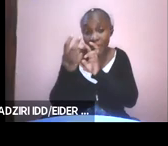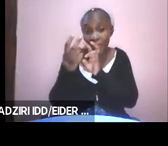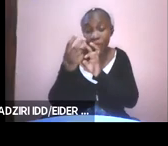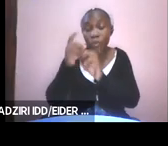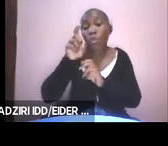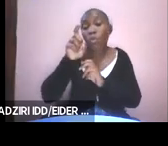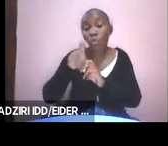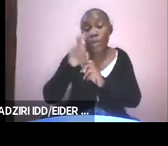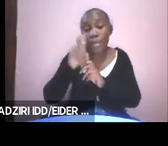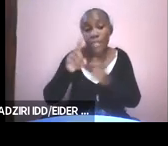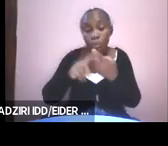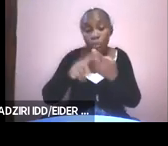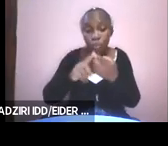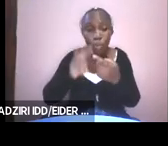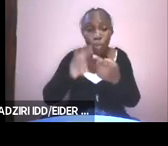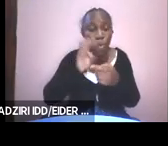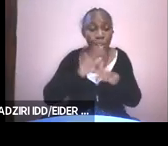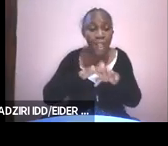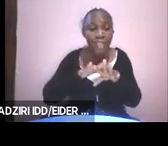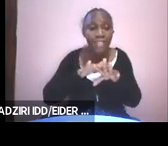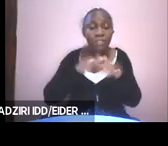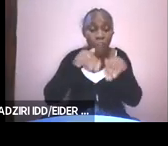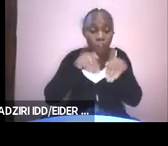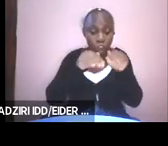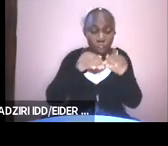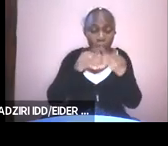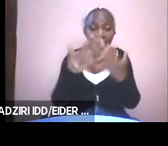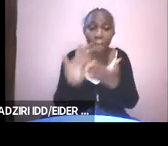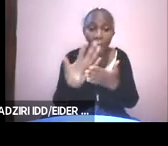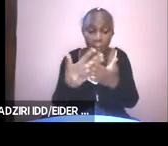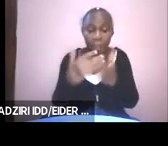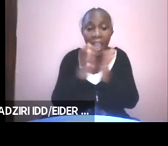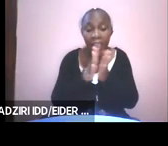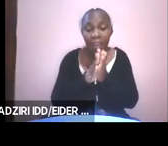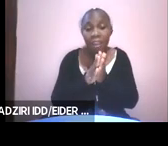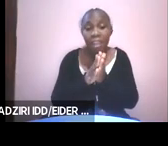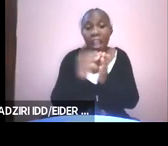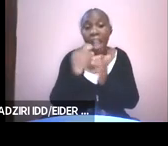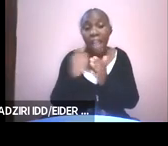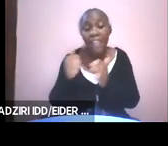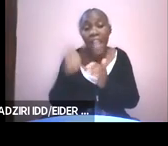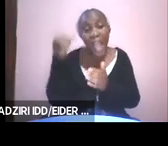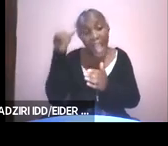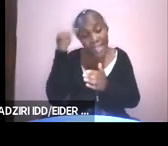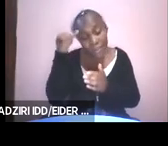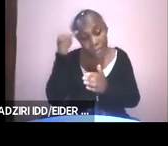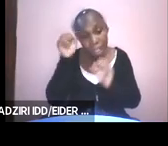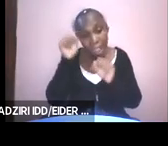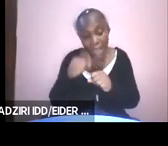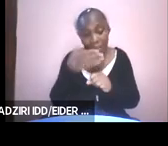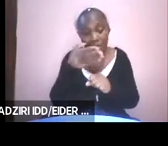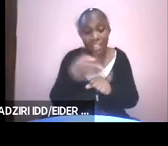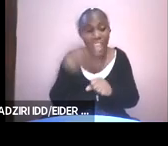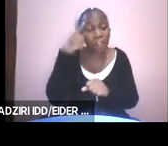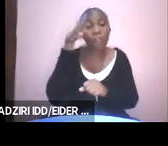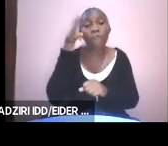paper and a story, and then maybe other aspects are subject for future publications or